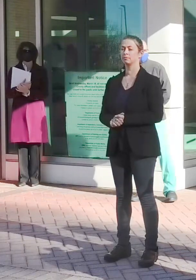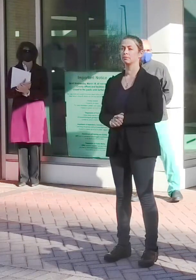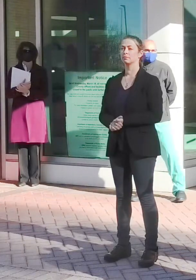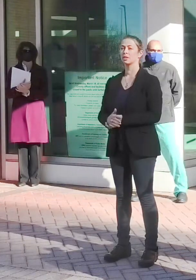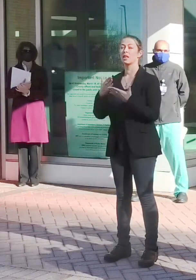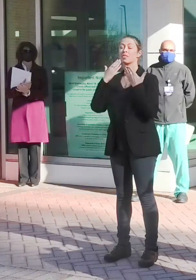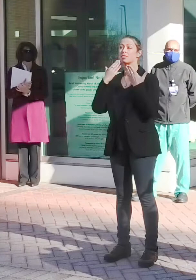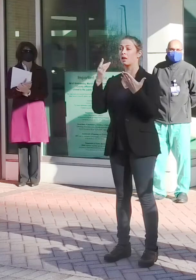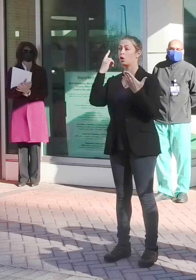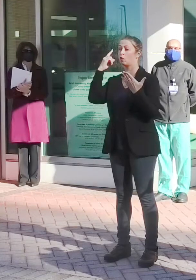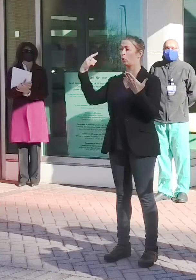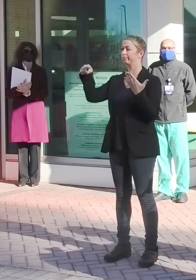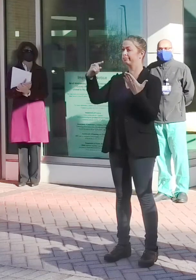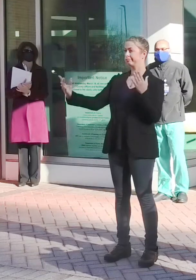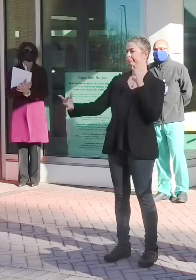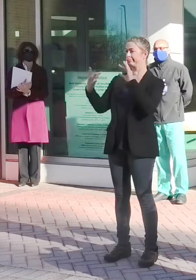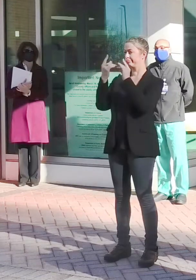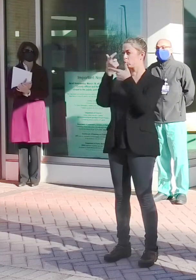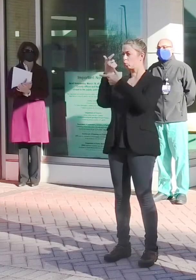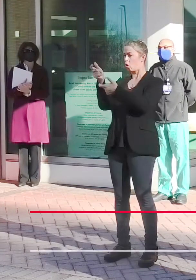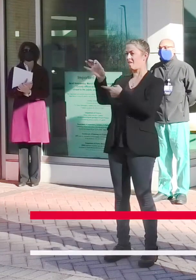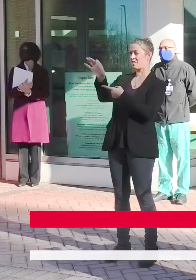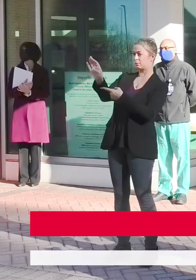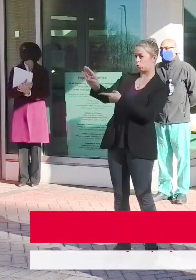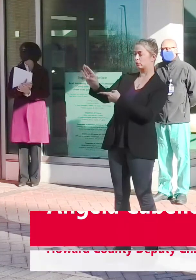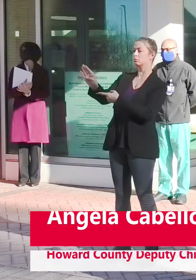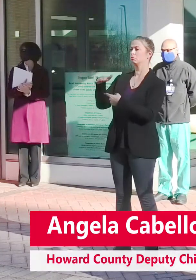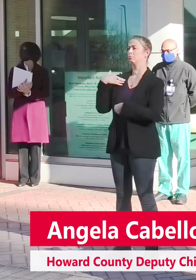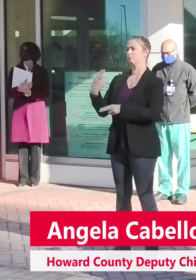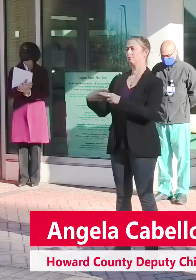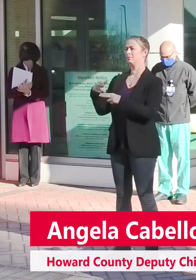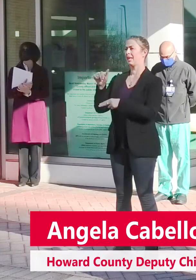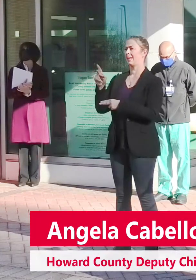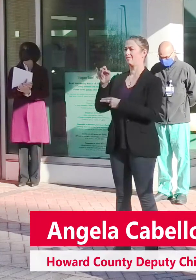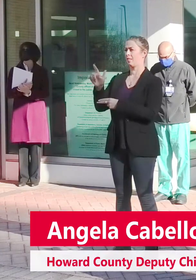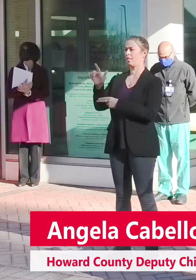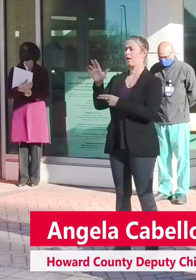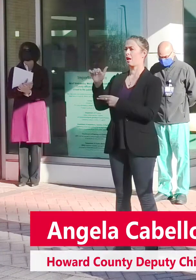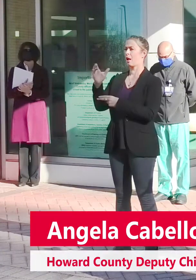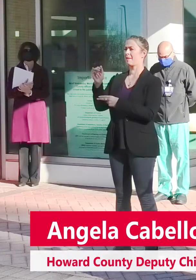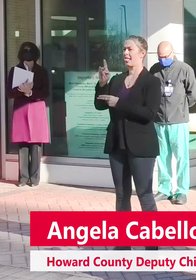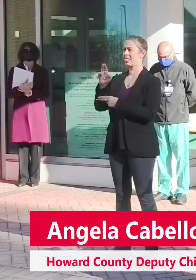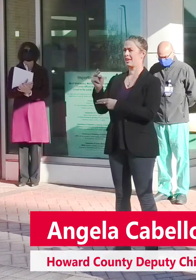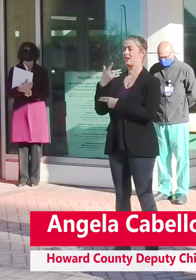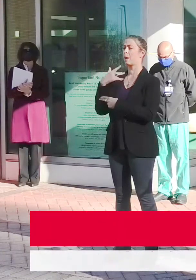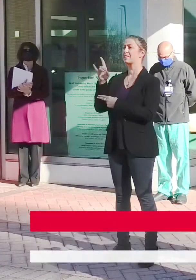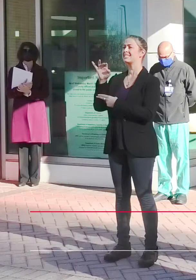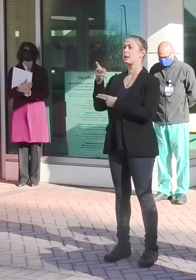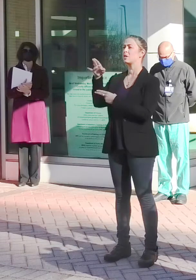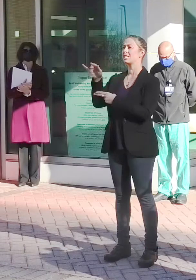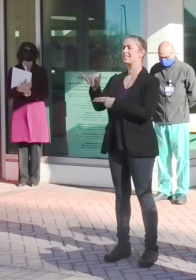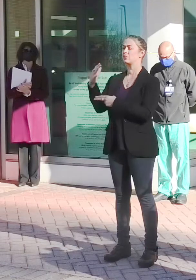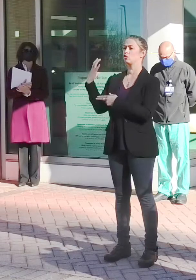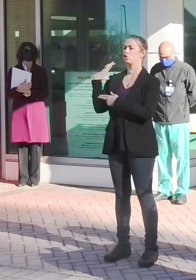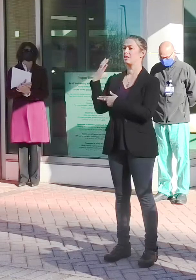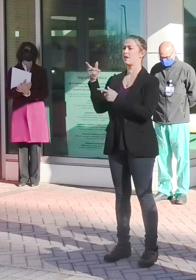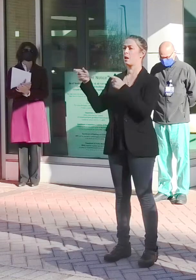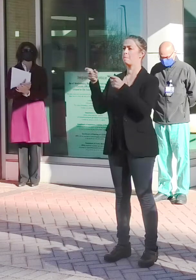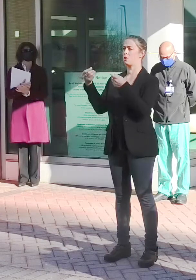to those who are joining on Facebook Live. My name is Angela Cabellin, and I am the Deputy Chief Administrative